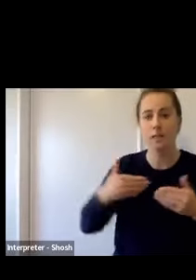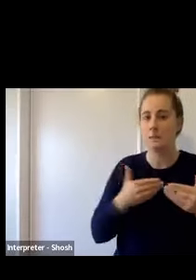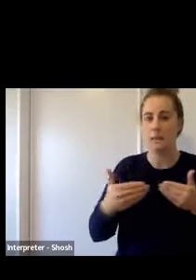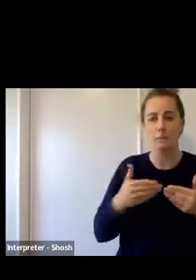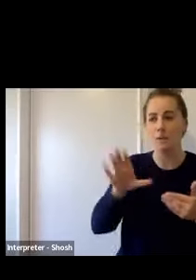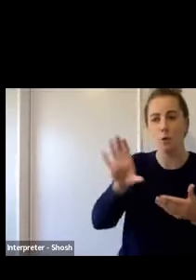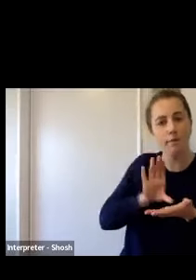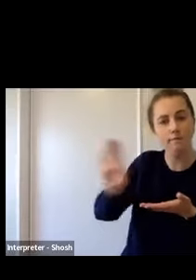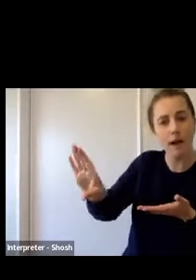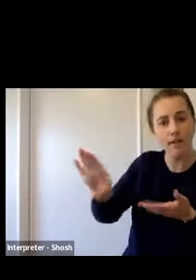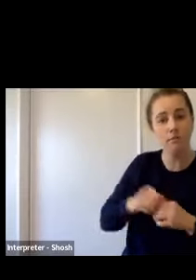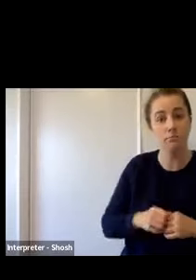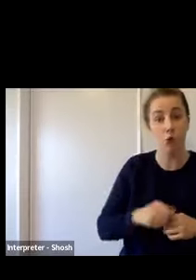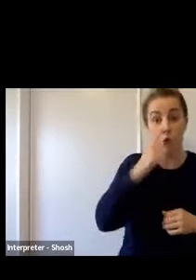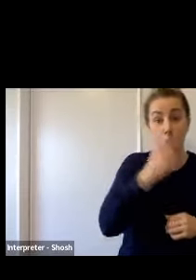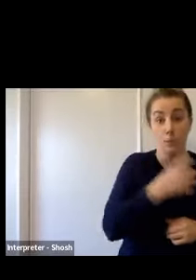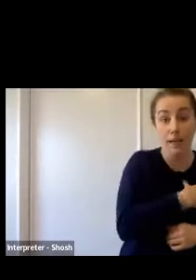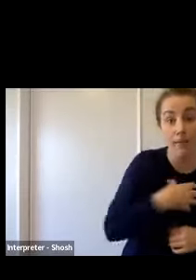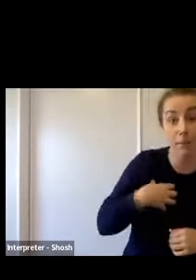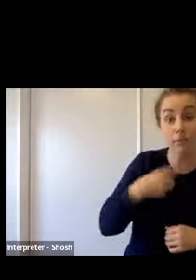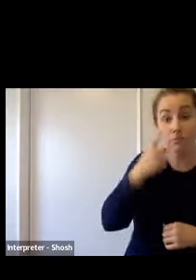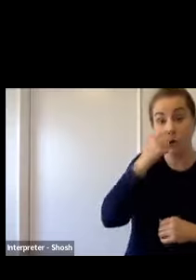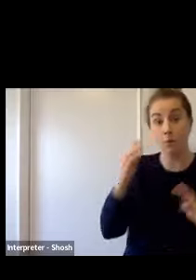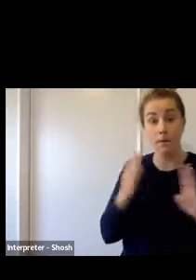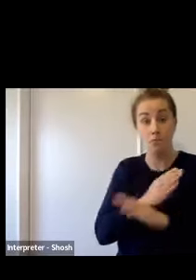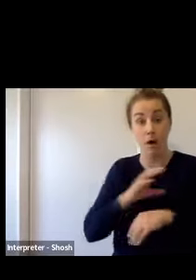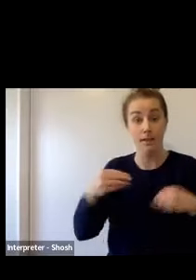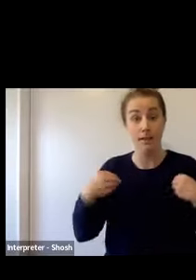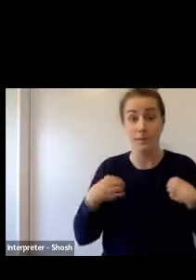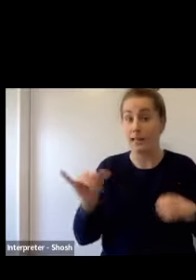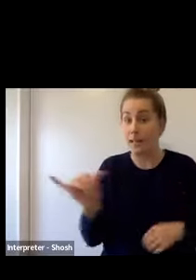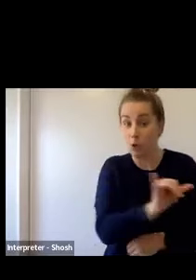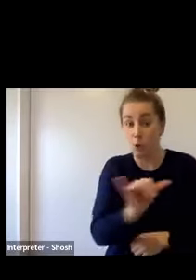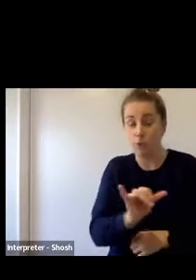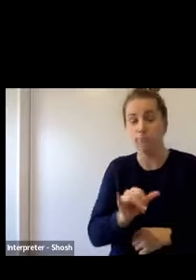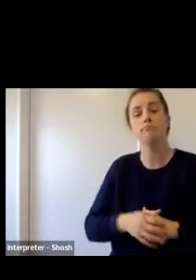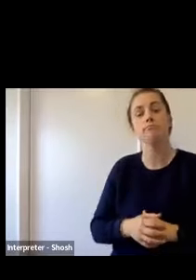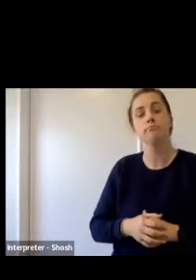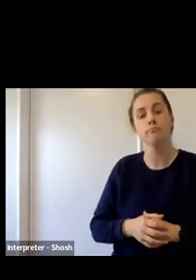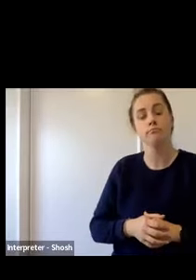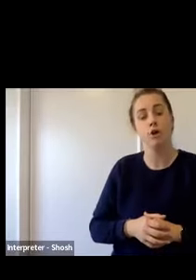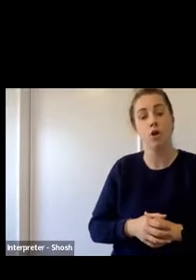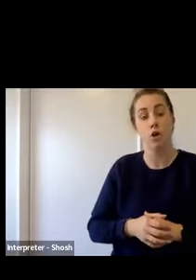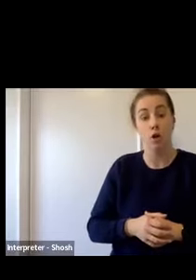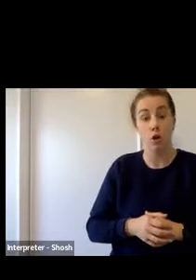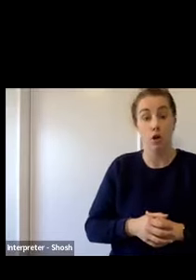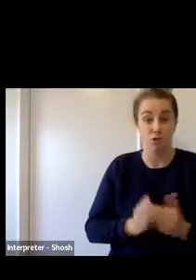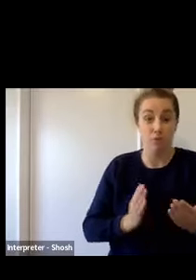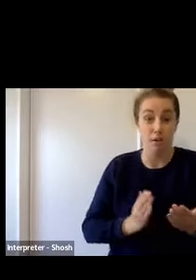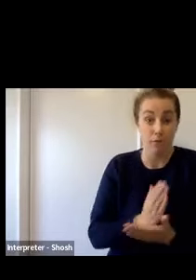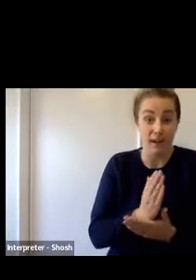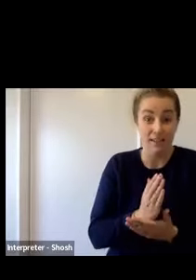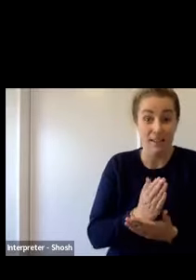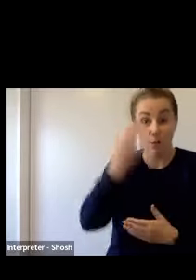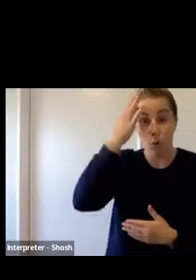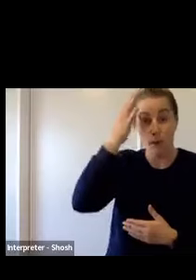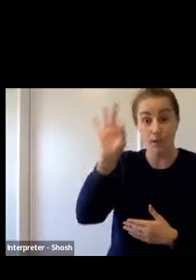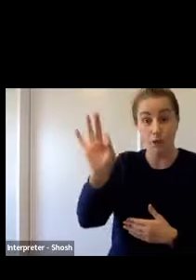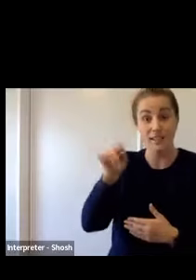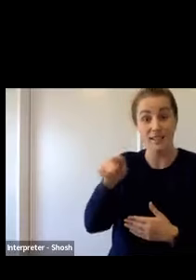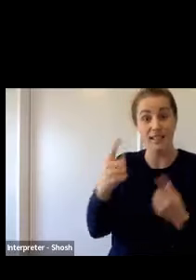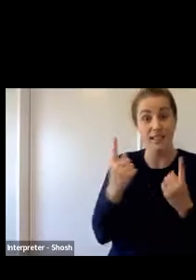agencies or private companies. In order to be realistic, we suggest that these targets will